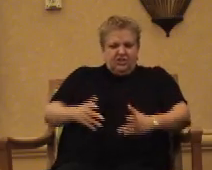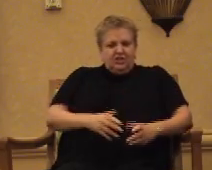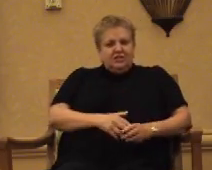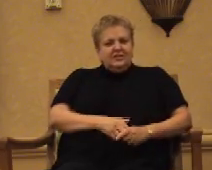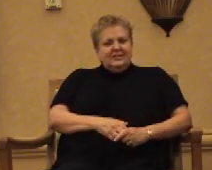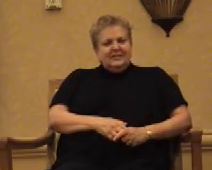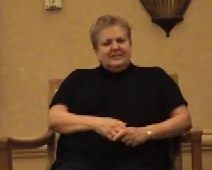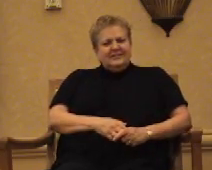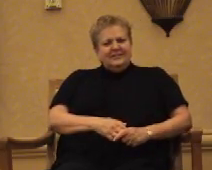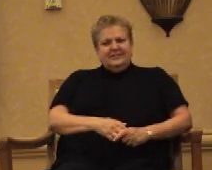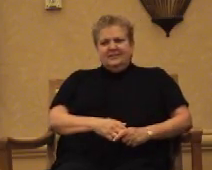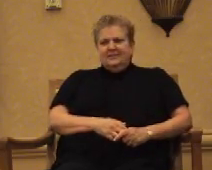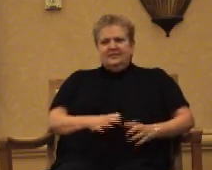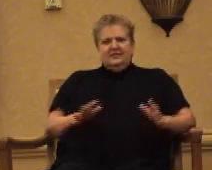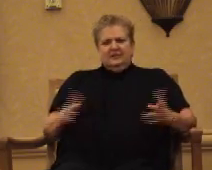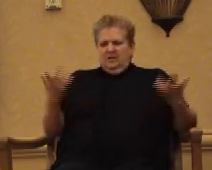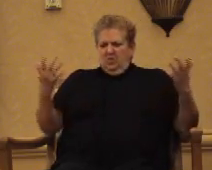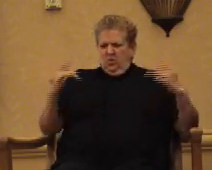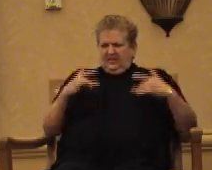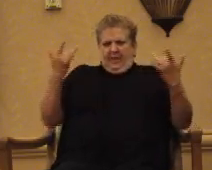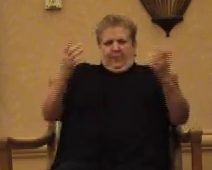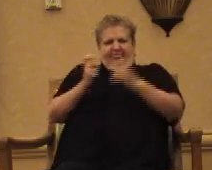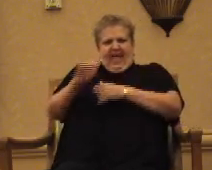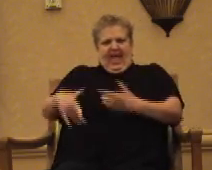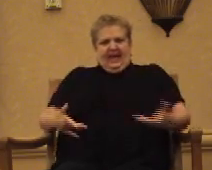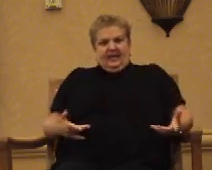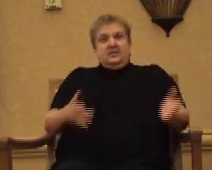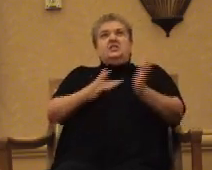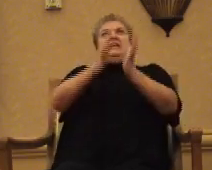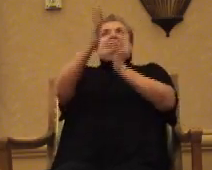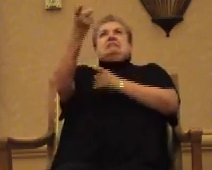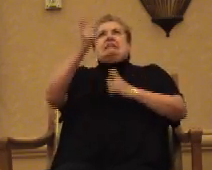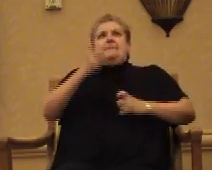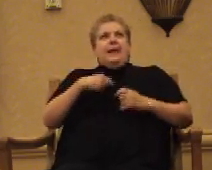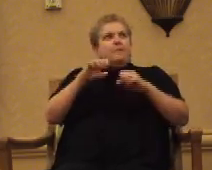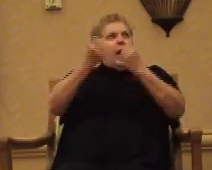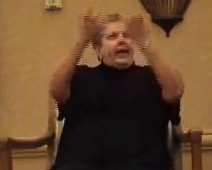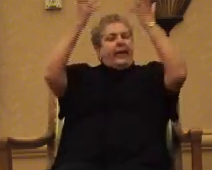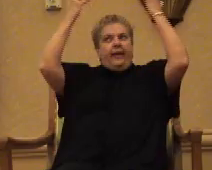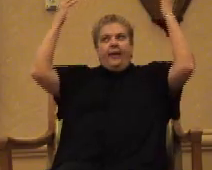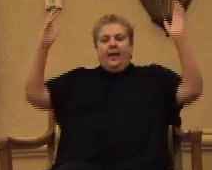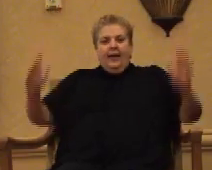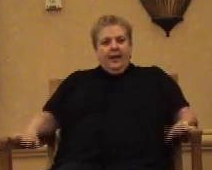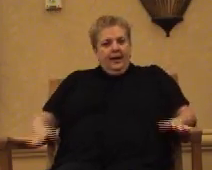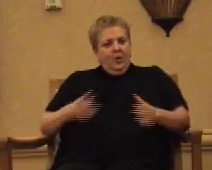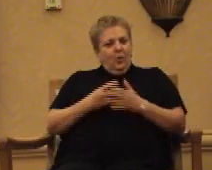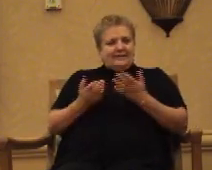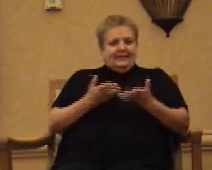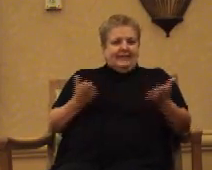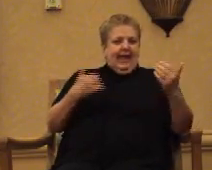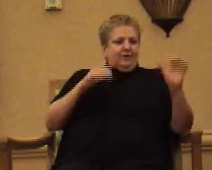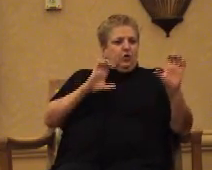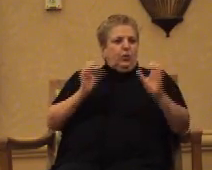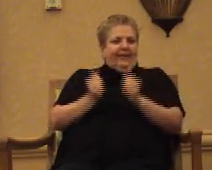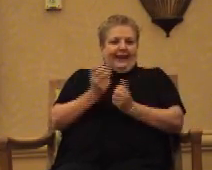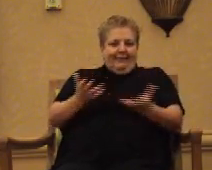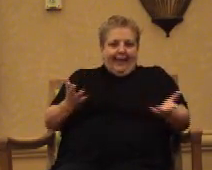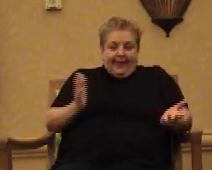What is, I'm not drinking. Jesus, give me a break. What does this have to do with anything?